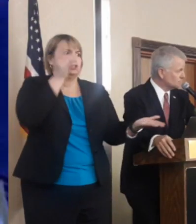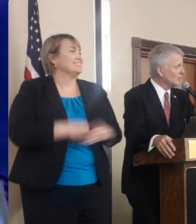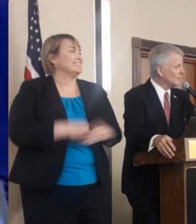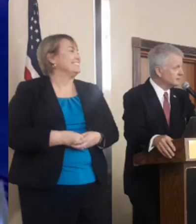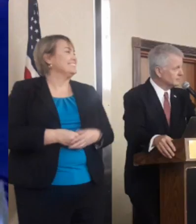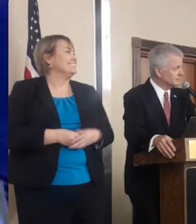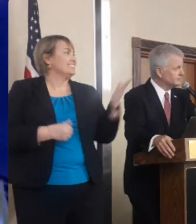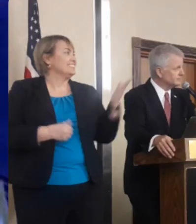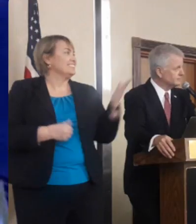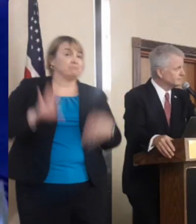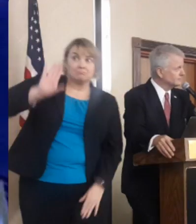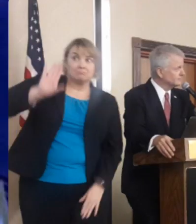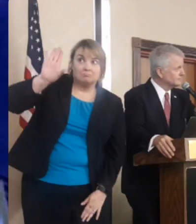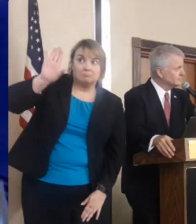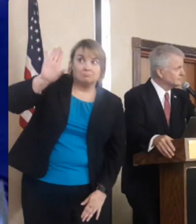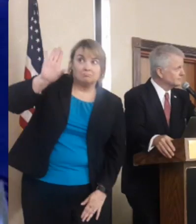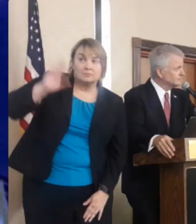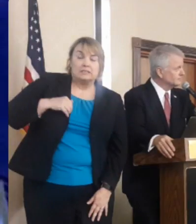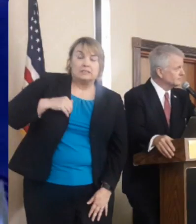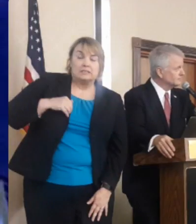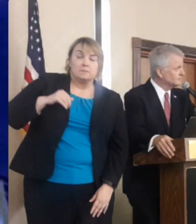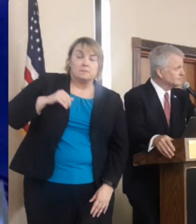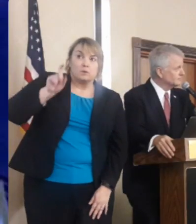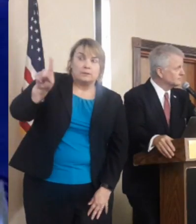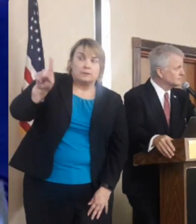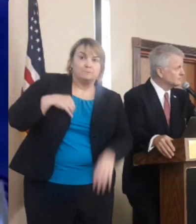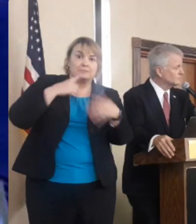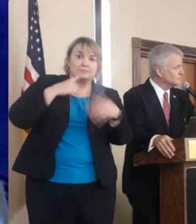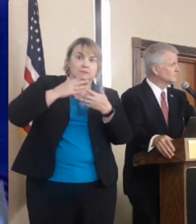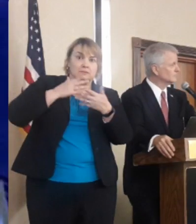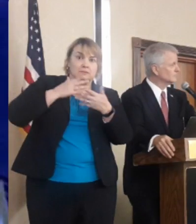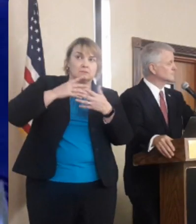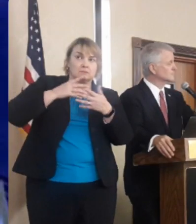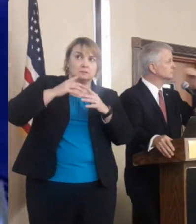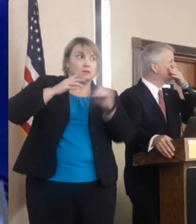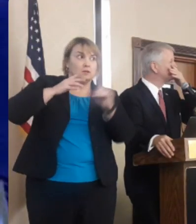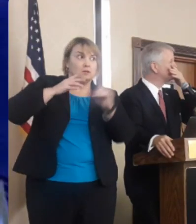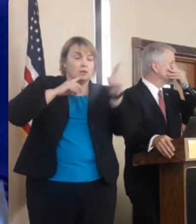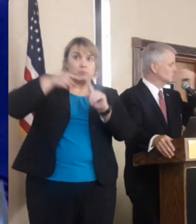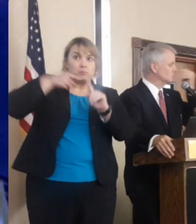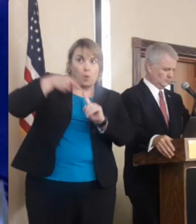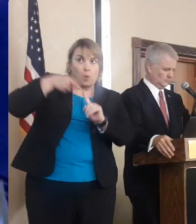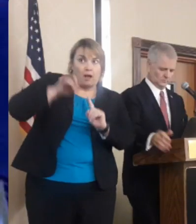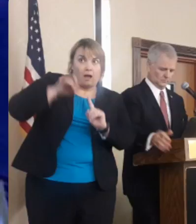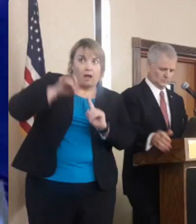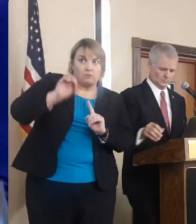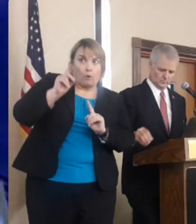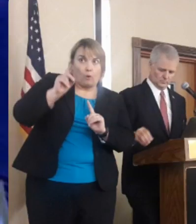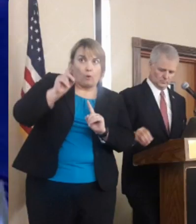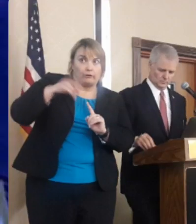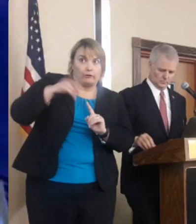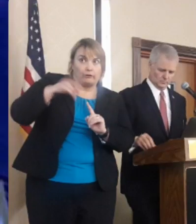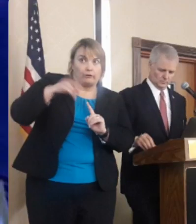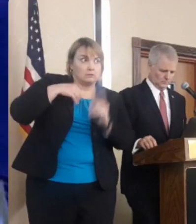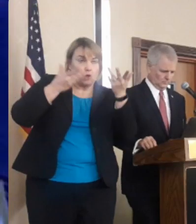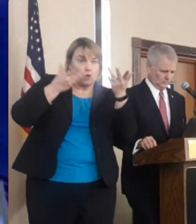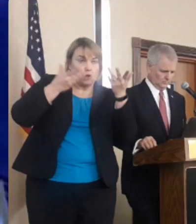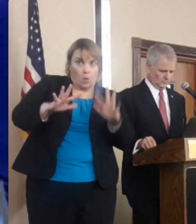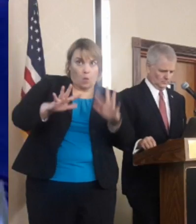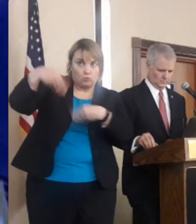sir. Would it be appropriate that there's a point of order that's on the floor, so would it be appropriate for the chair to